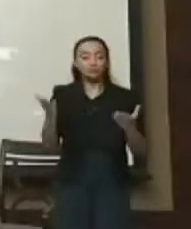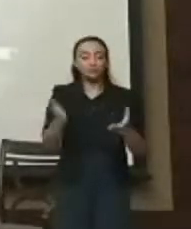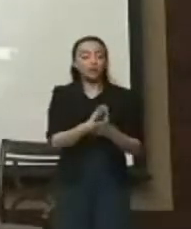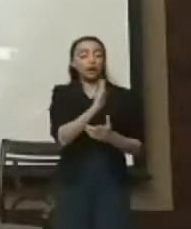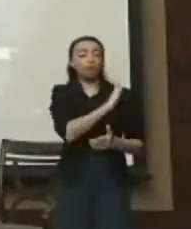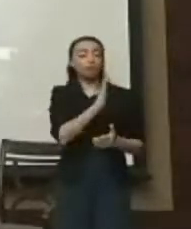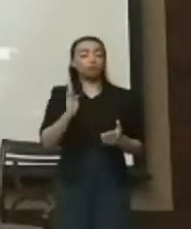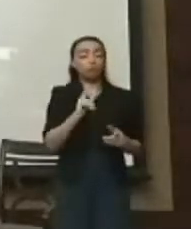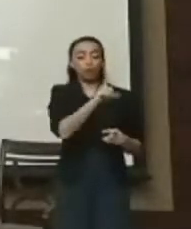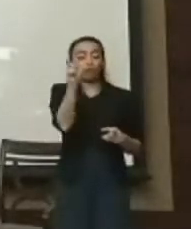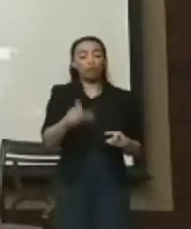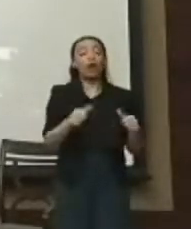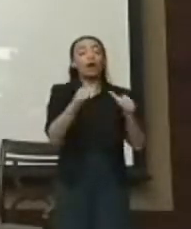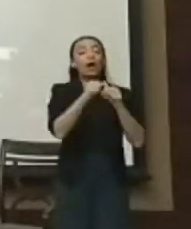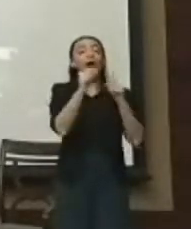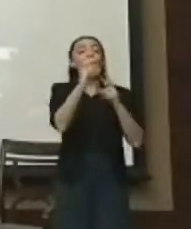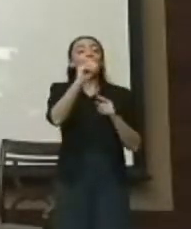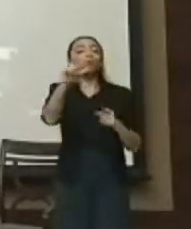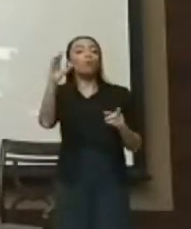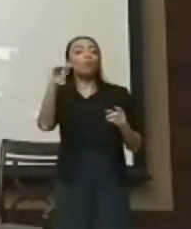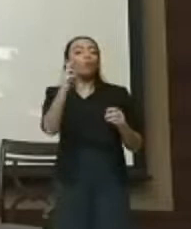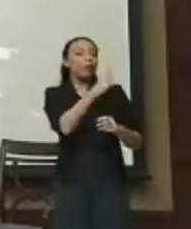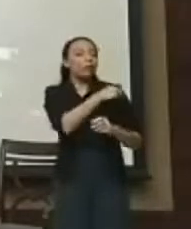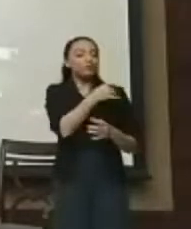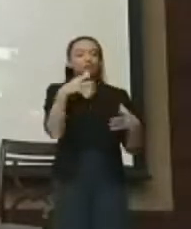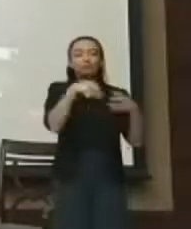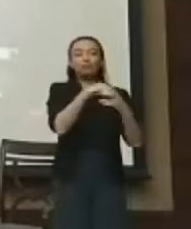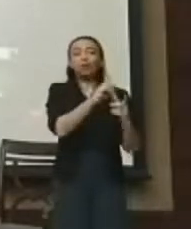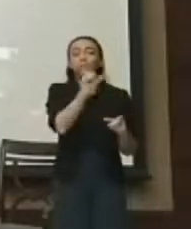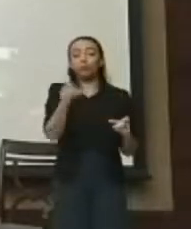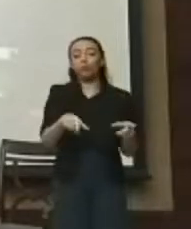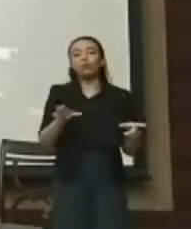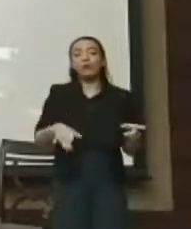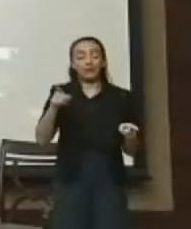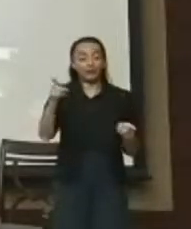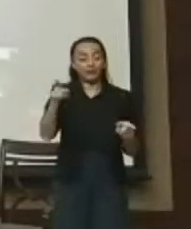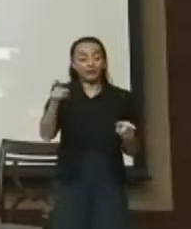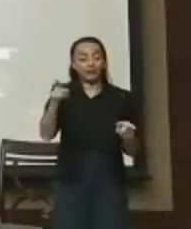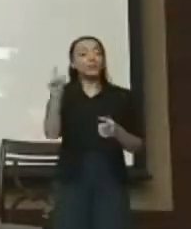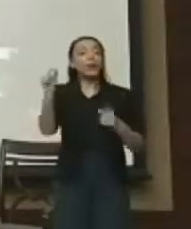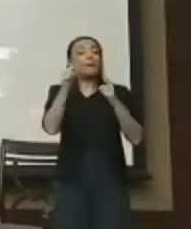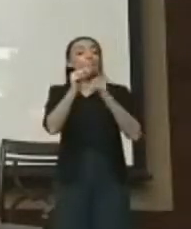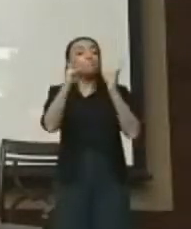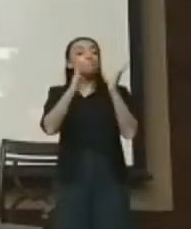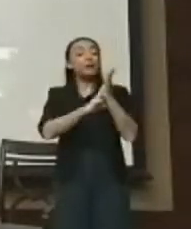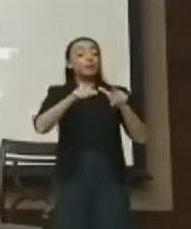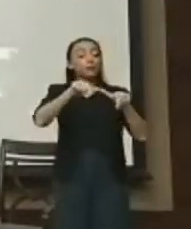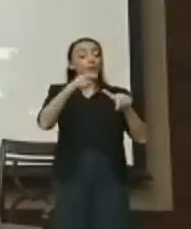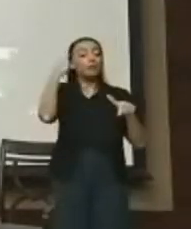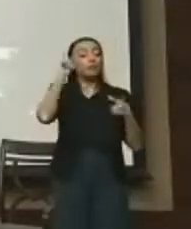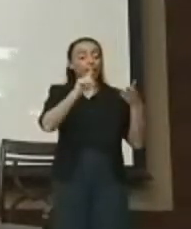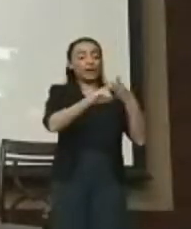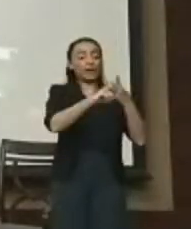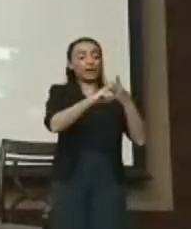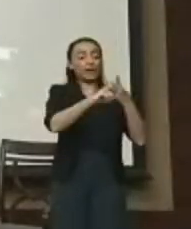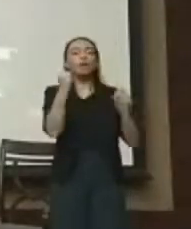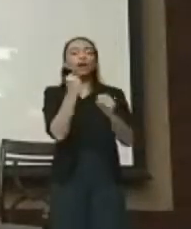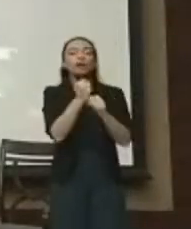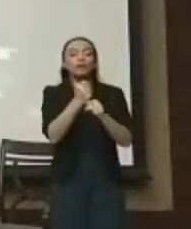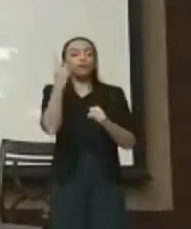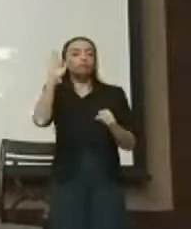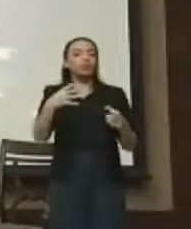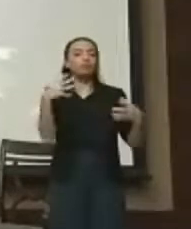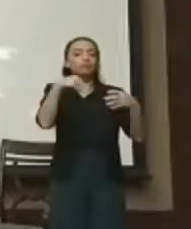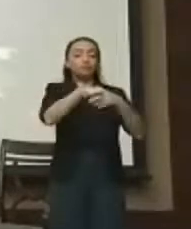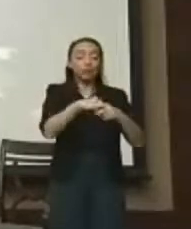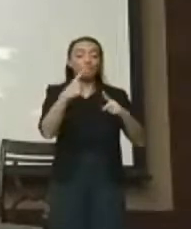board of Apollo Hospitals. Mr. Mittal served as a member of the Prime Minister's Committee on National E-Governance and was the chairman of the